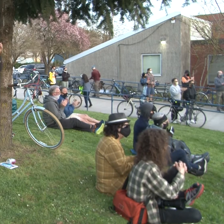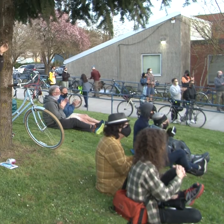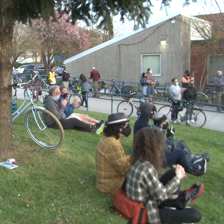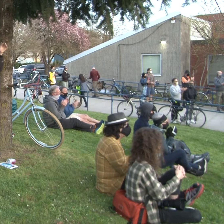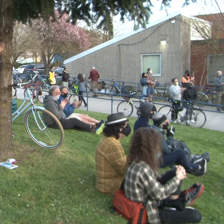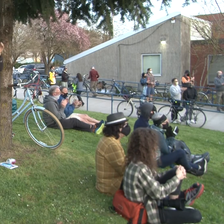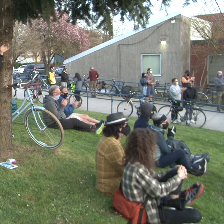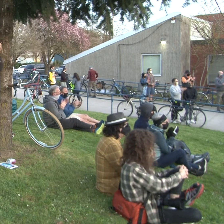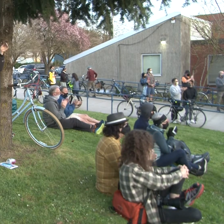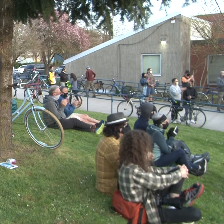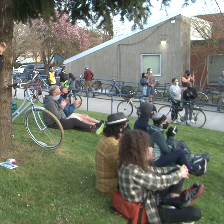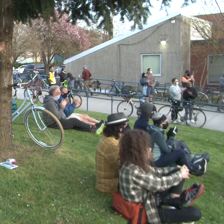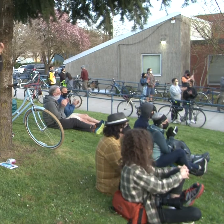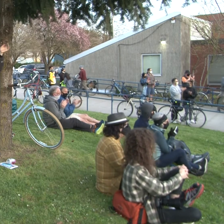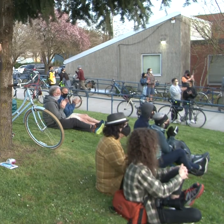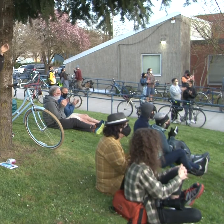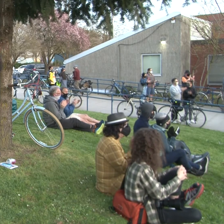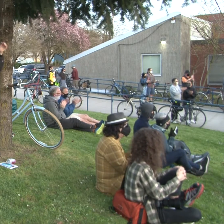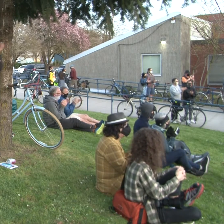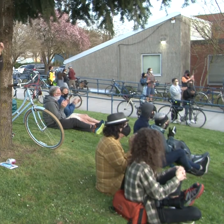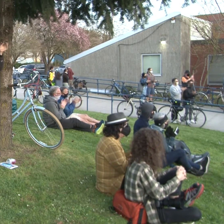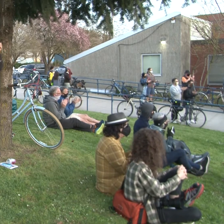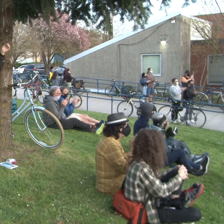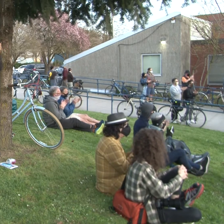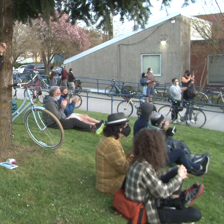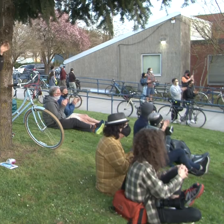Yeah, keep applauding, right? Come on.